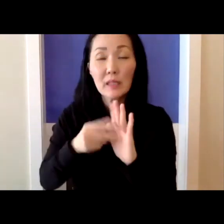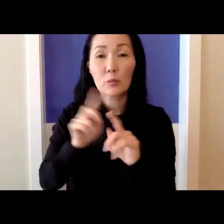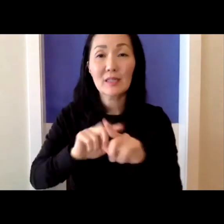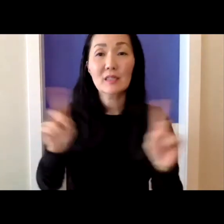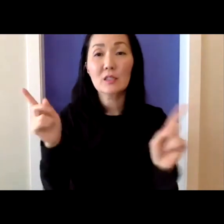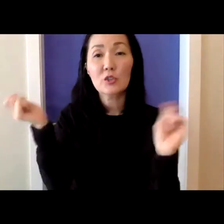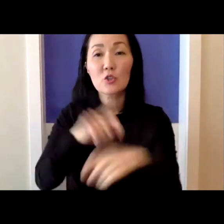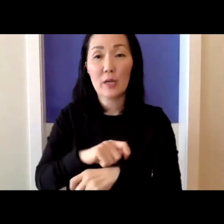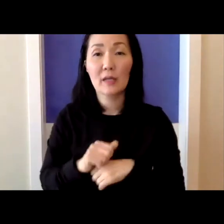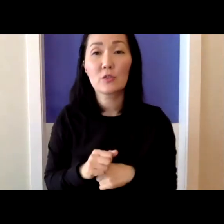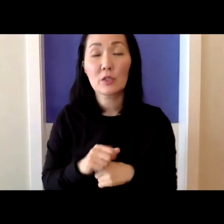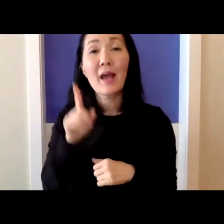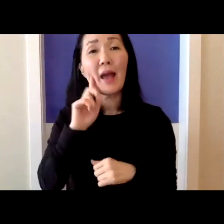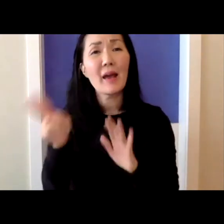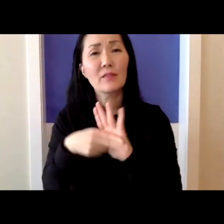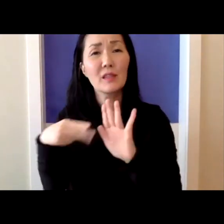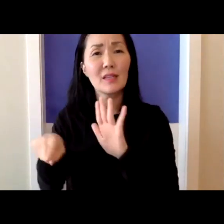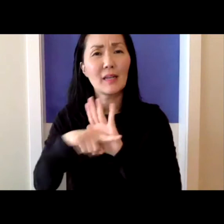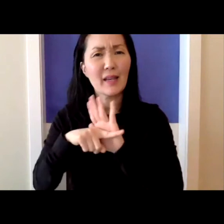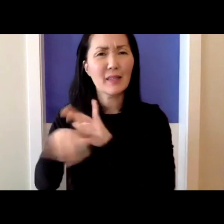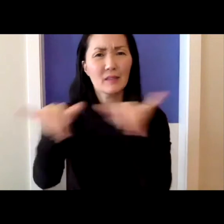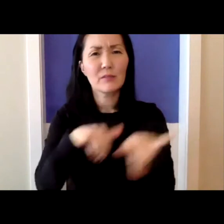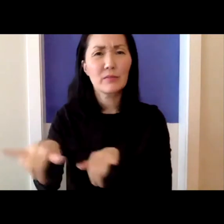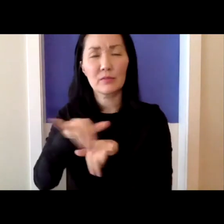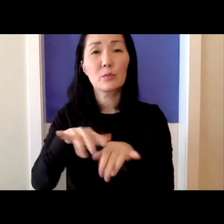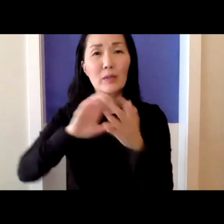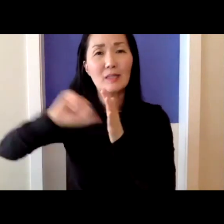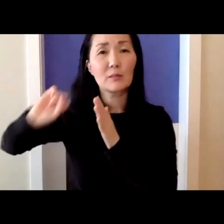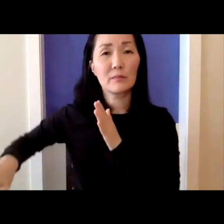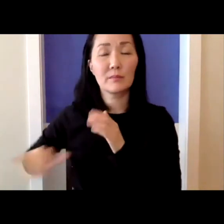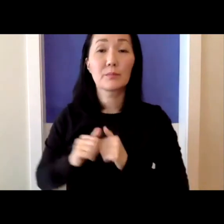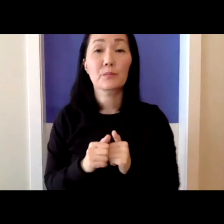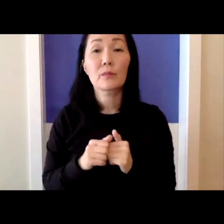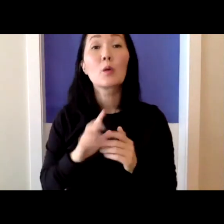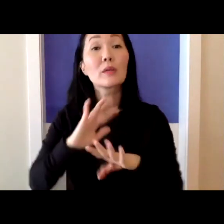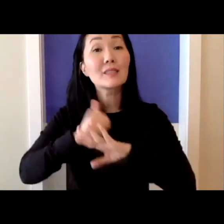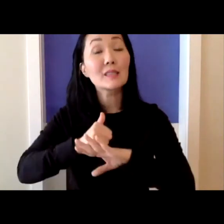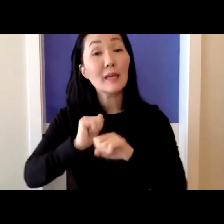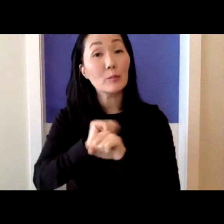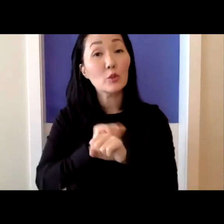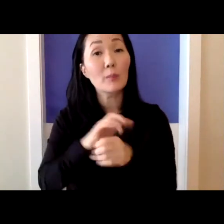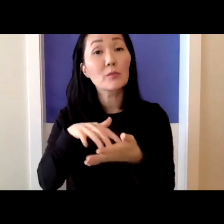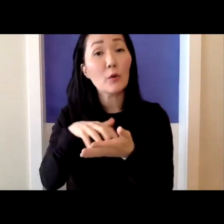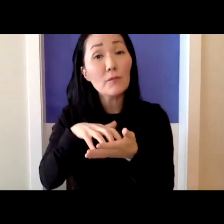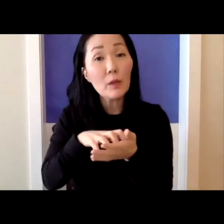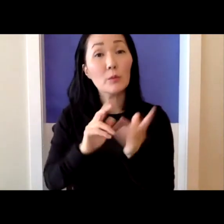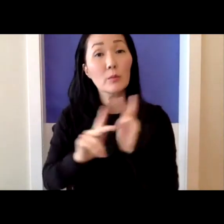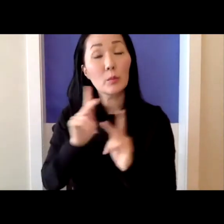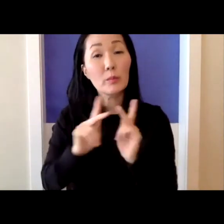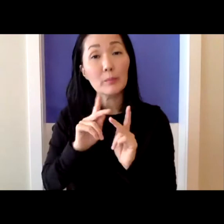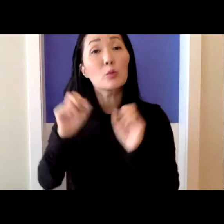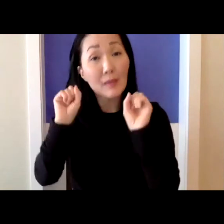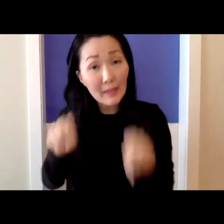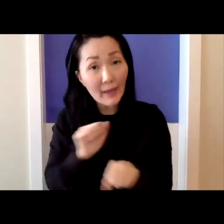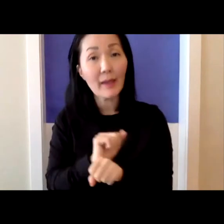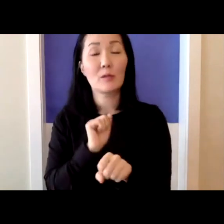need to banish the stigma that plagues many of the people we serve. We need to create jobs for vulnerable individuals that can work and that will work, but don't necessarily fit